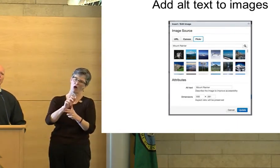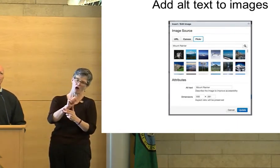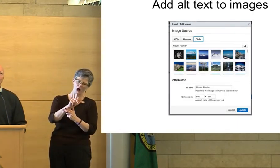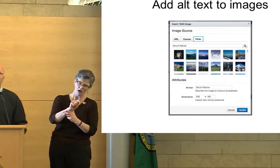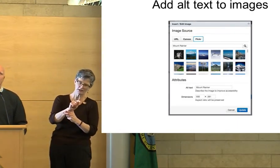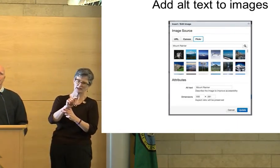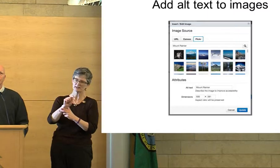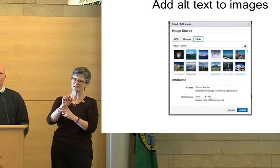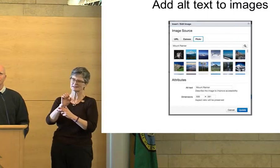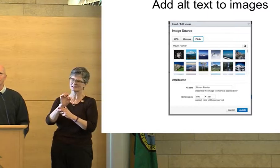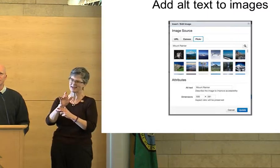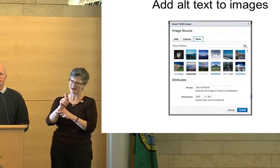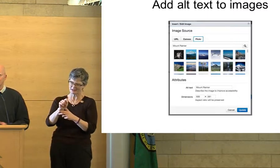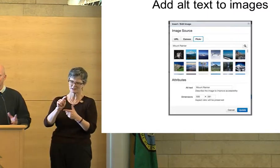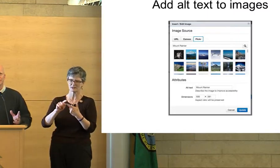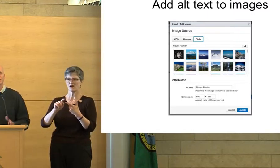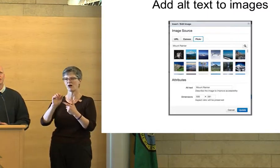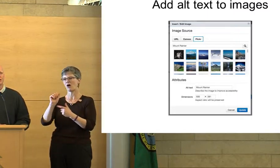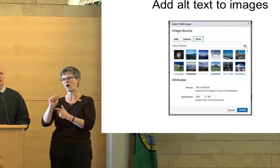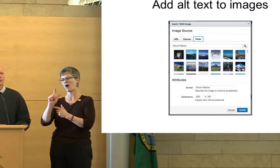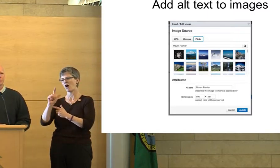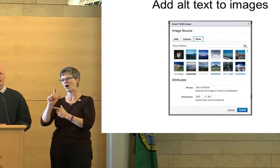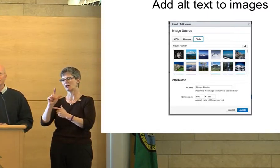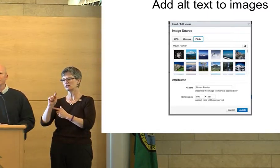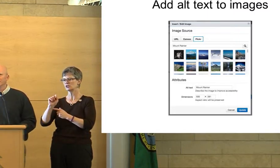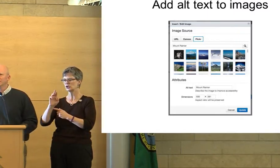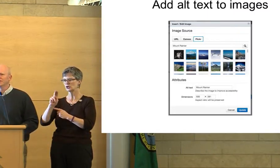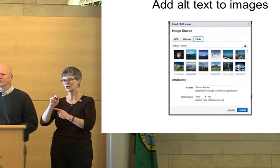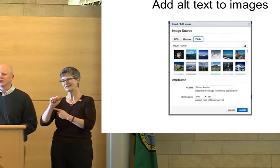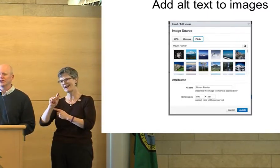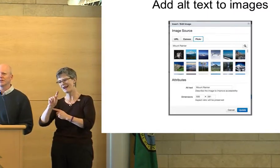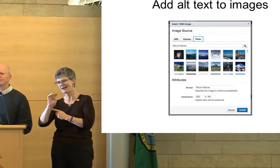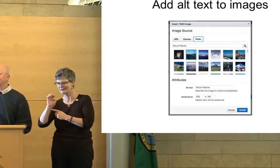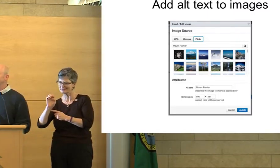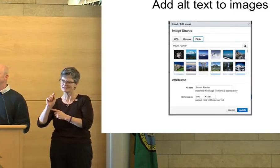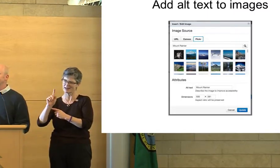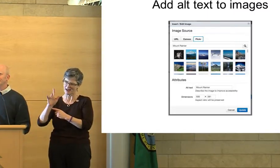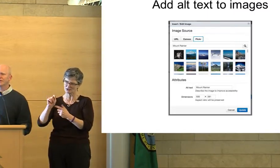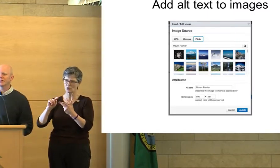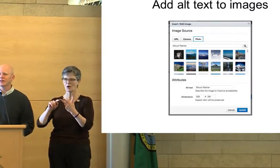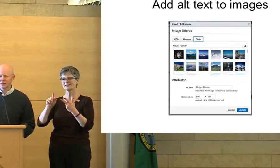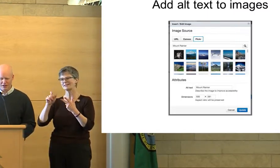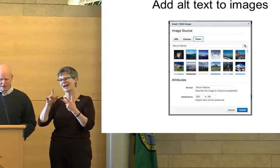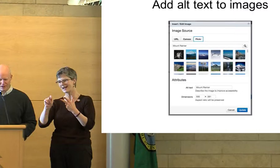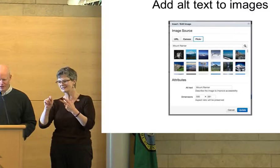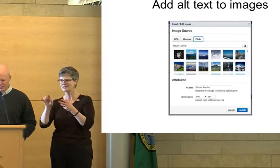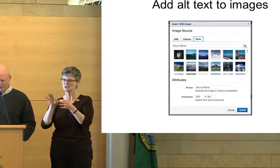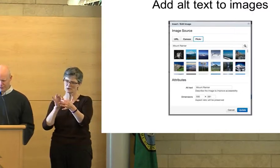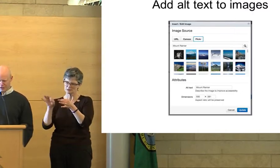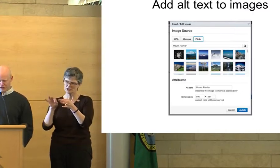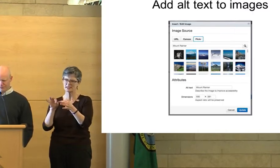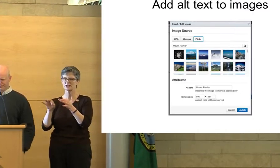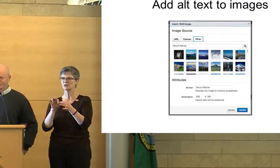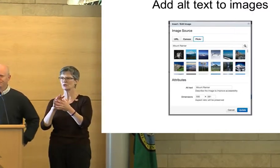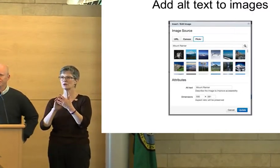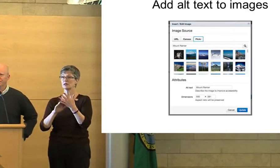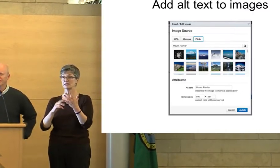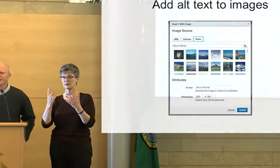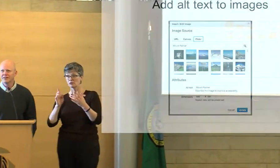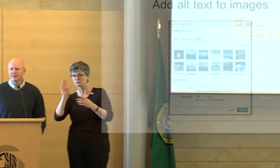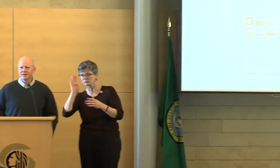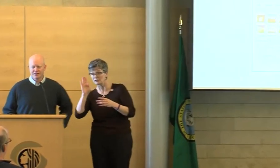add images to web pages also allows you to add alt text. And so, you know, you need to look around